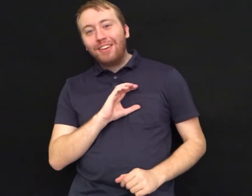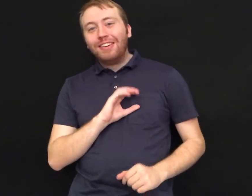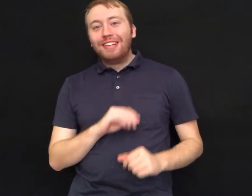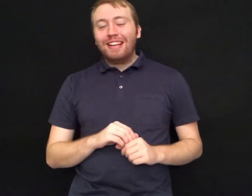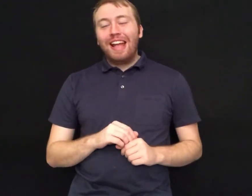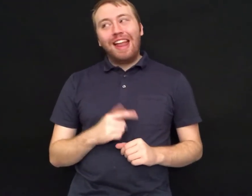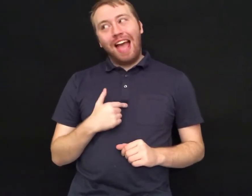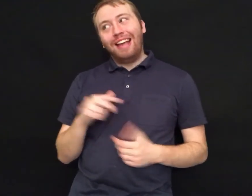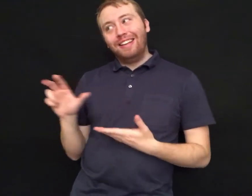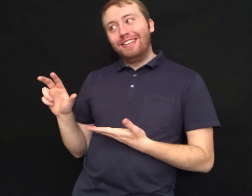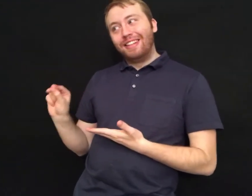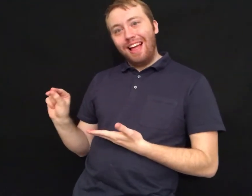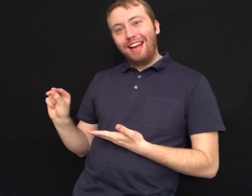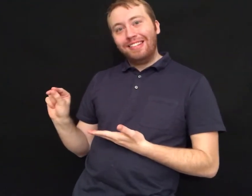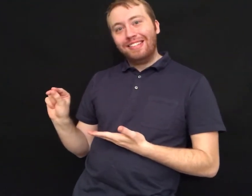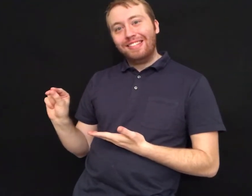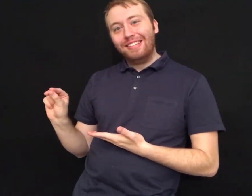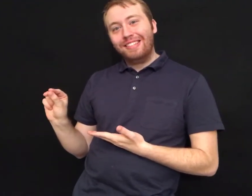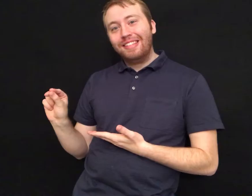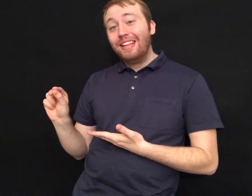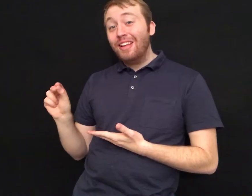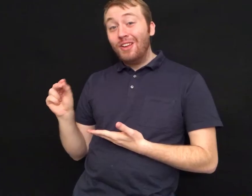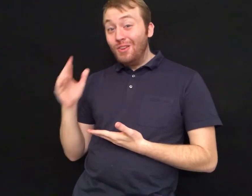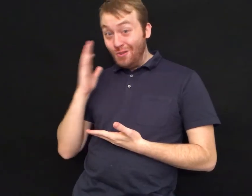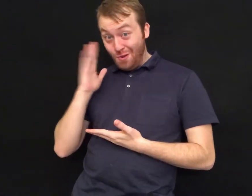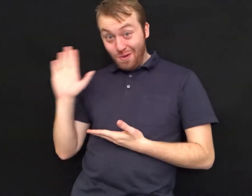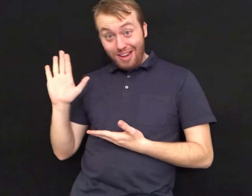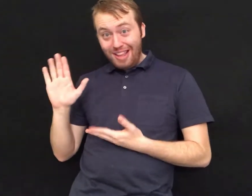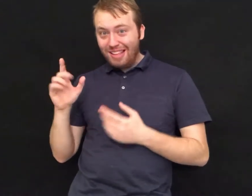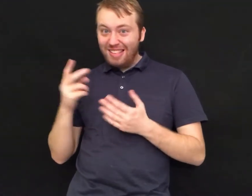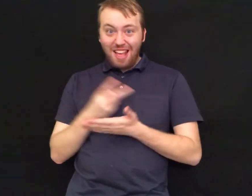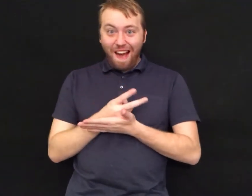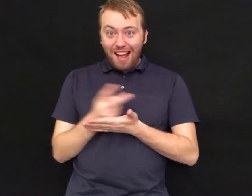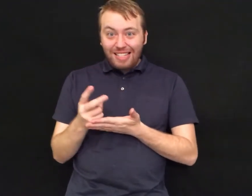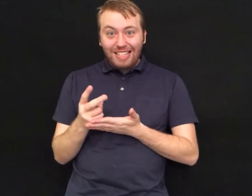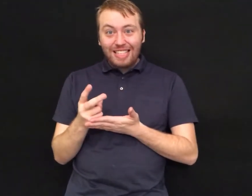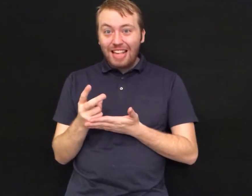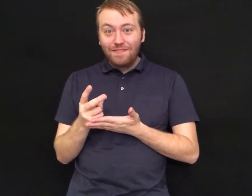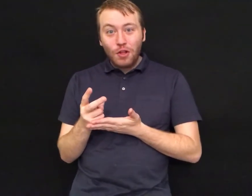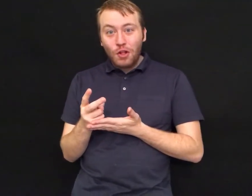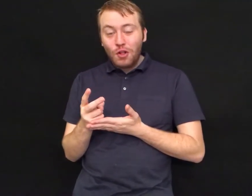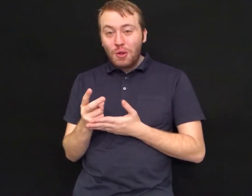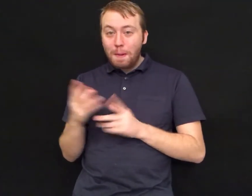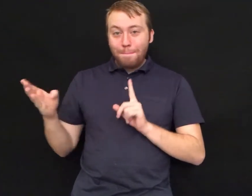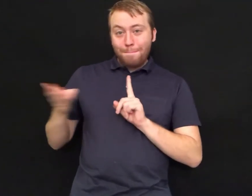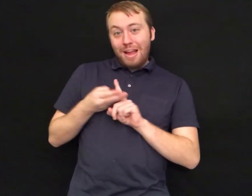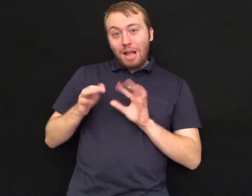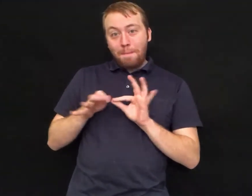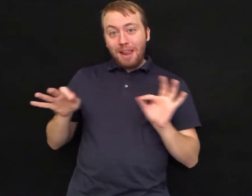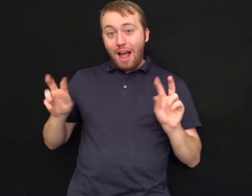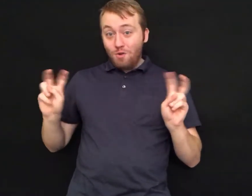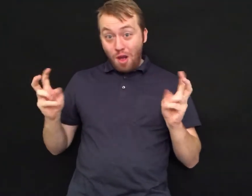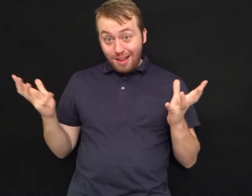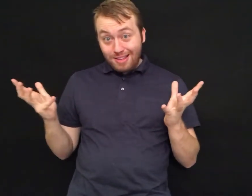declined you know what his unsuccessful pickup line was he could make me feel 22 again